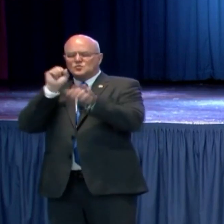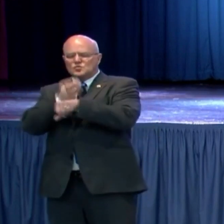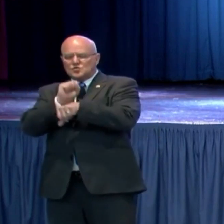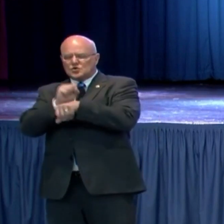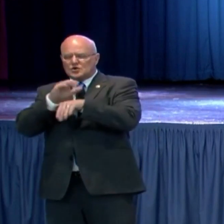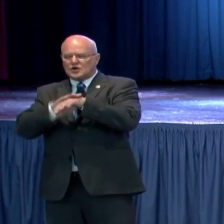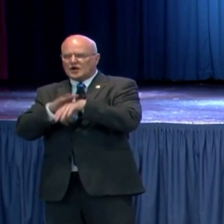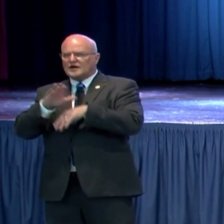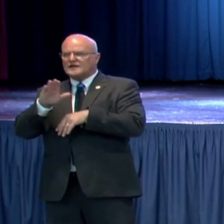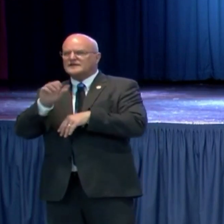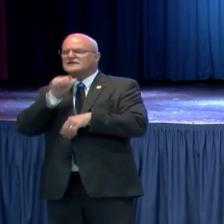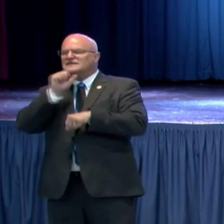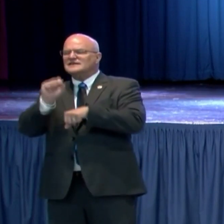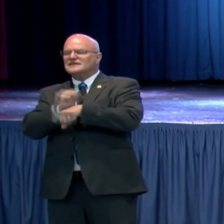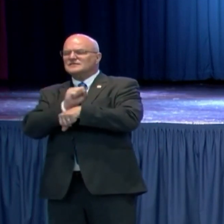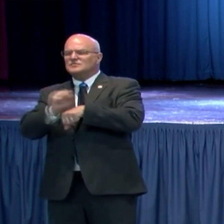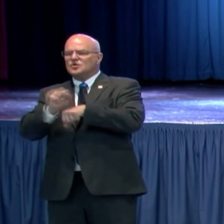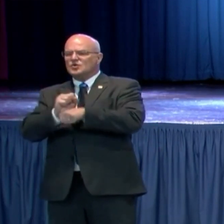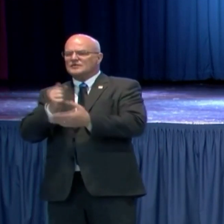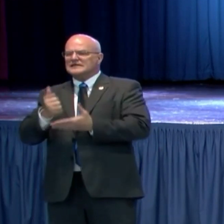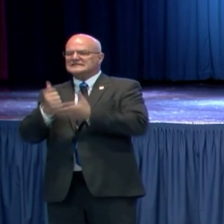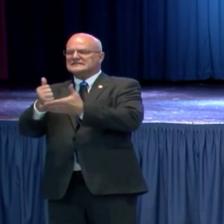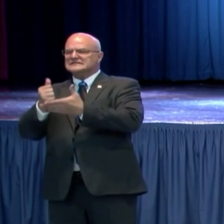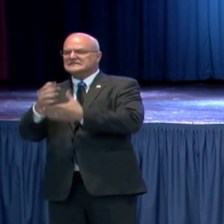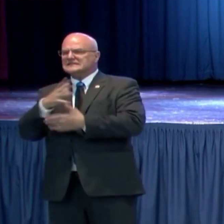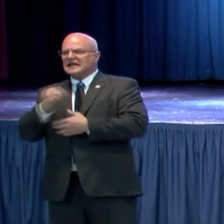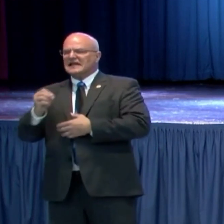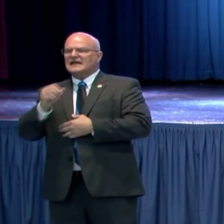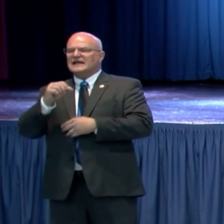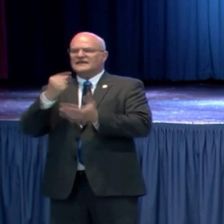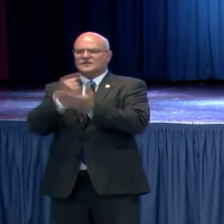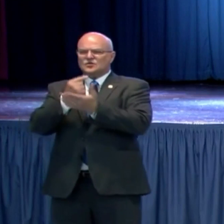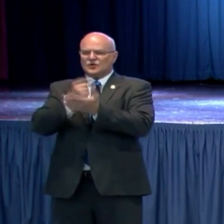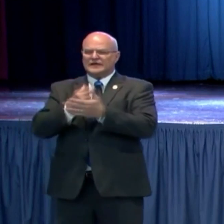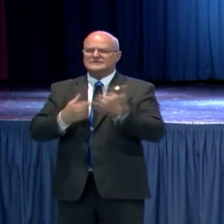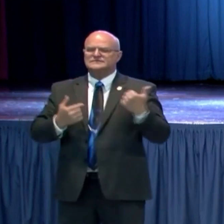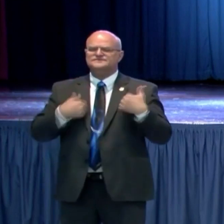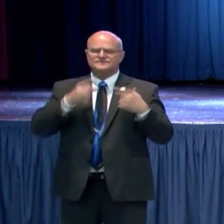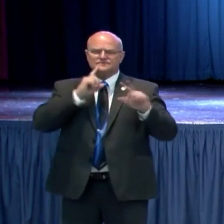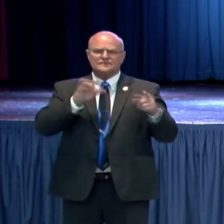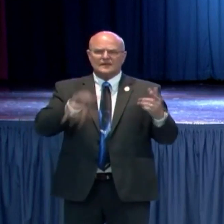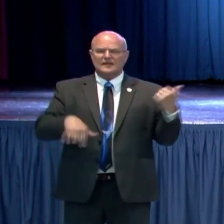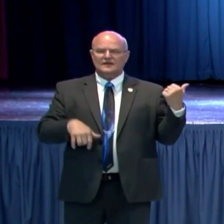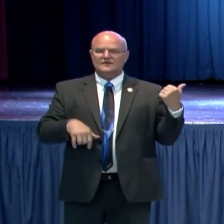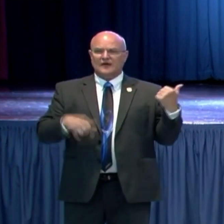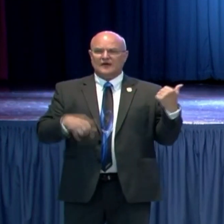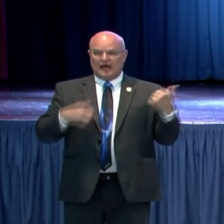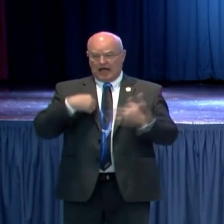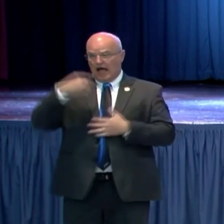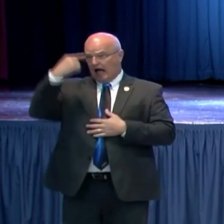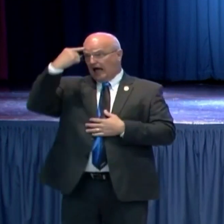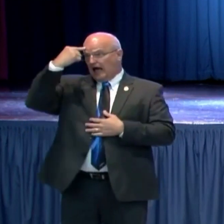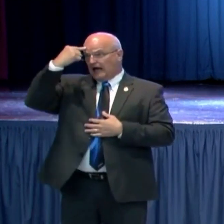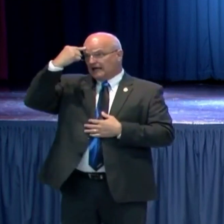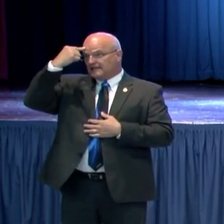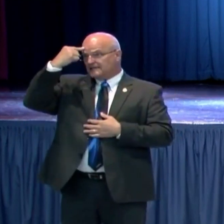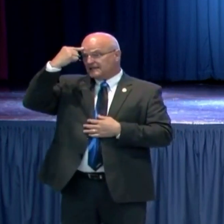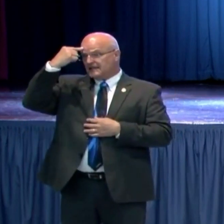the Ready for Business grant program. Do you have a response to that? Well, first of all, I think it's a